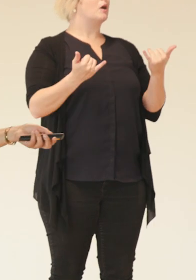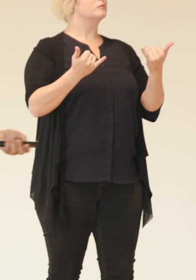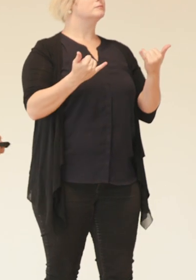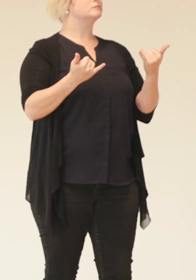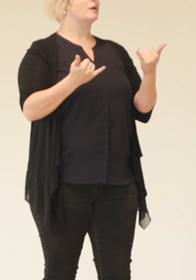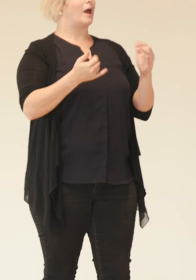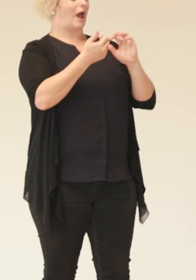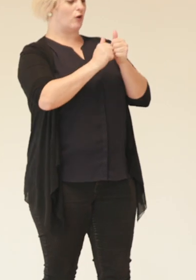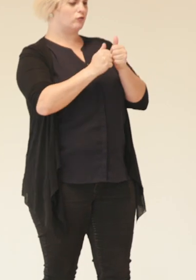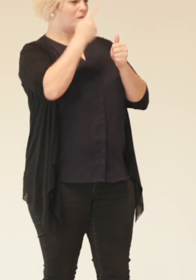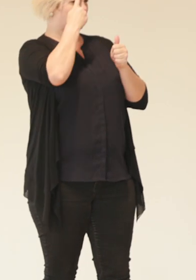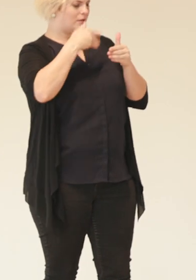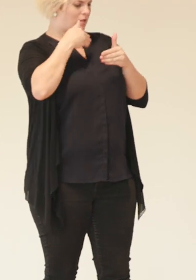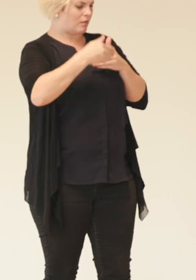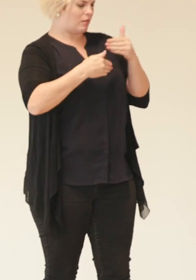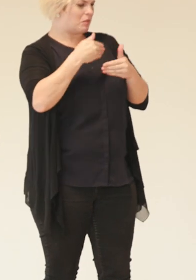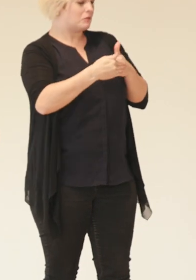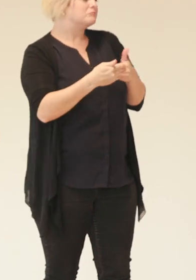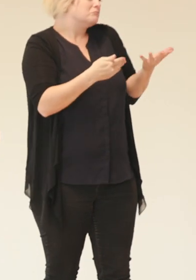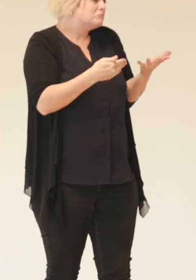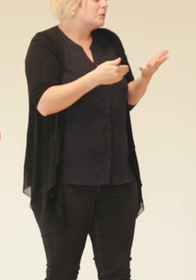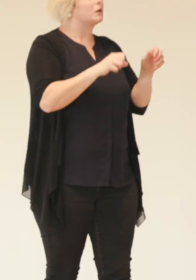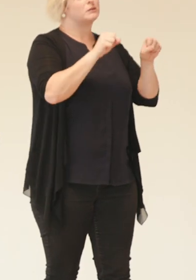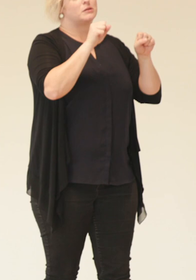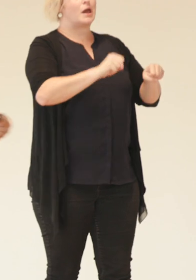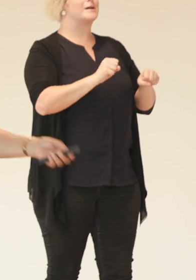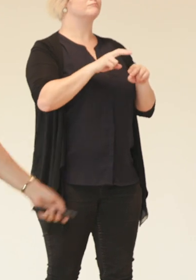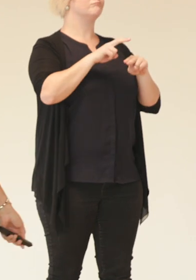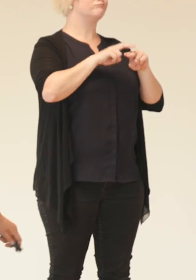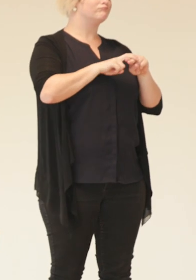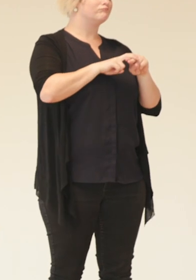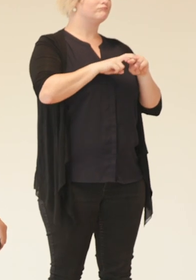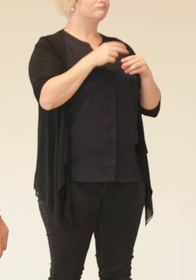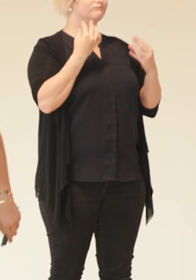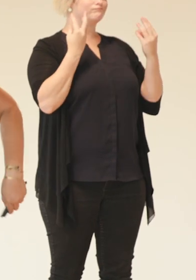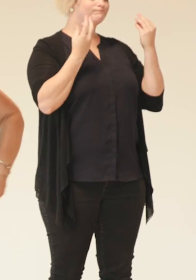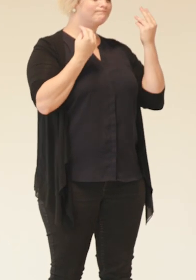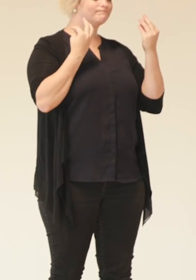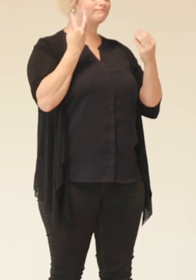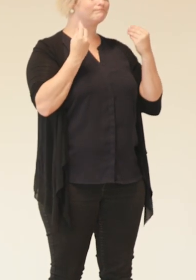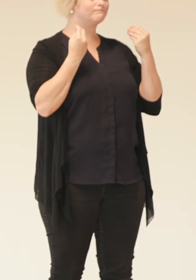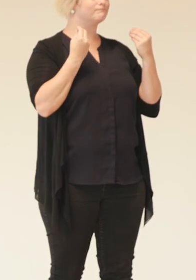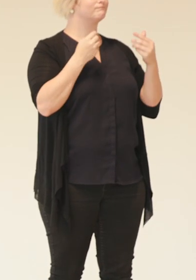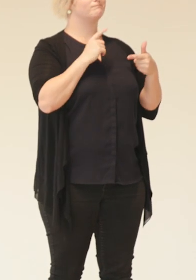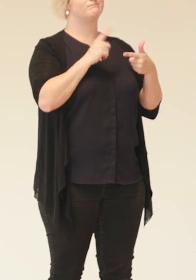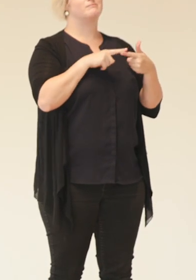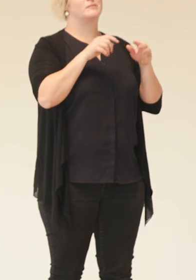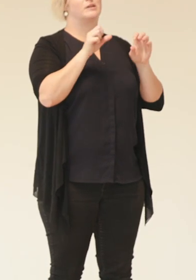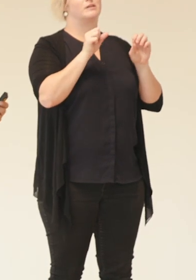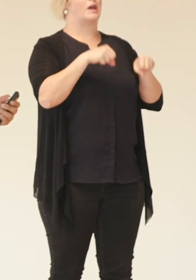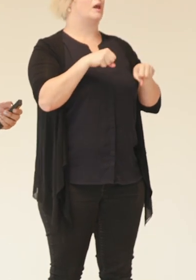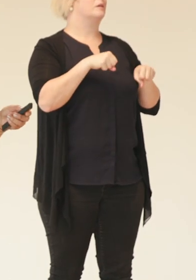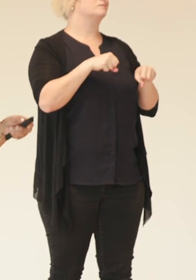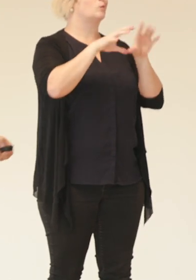work for everybody. Sometimes I don't want to do that. But it is just going for a walk, maybe taking a different path.